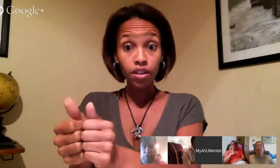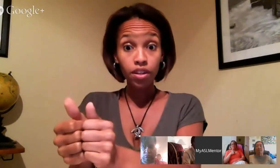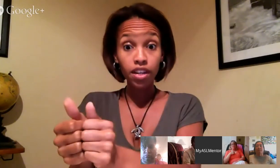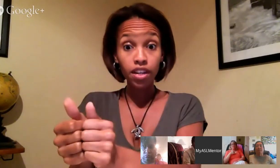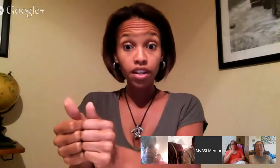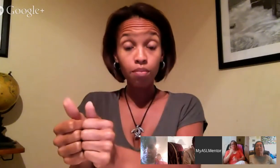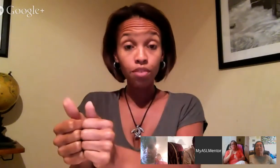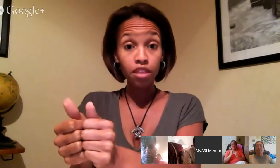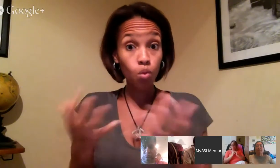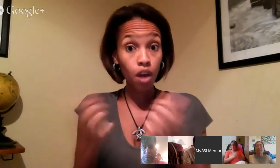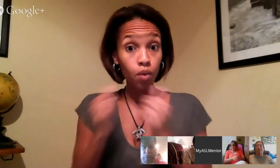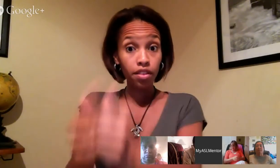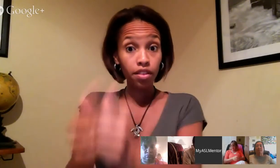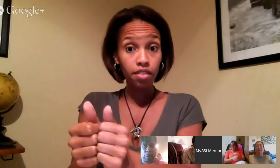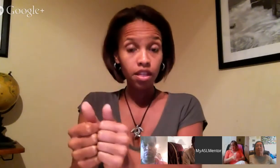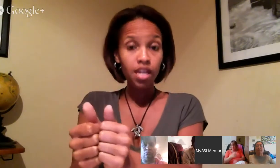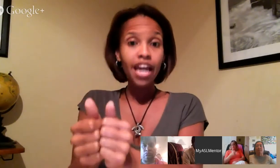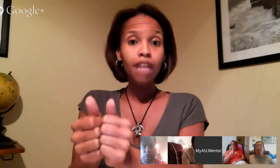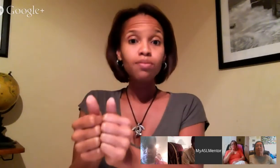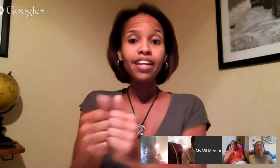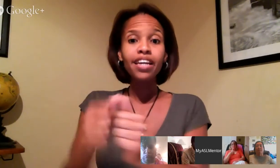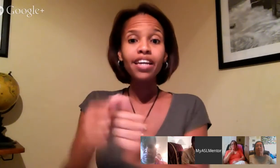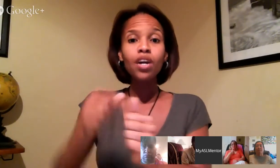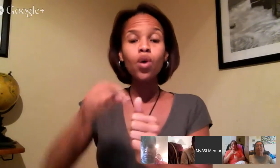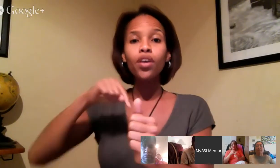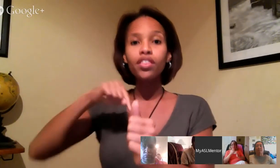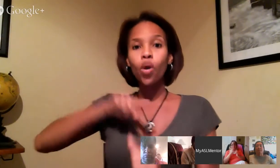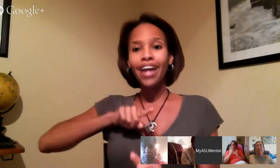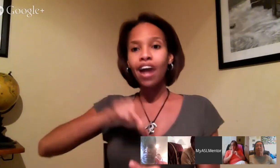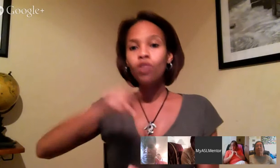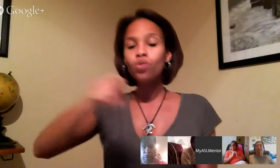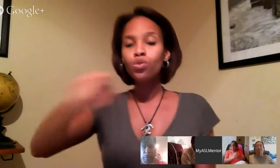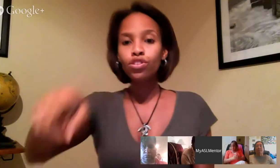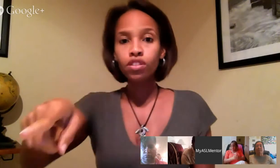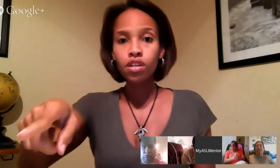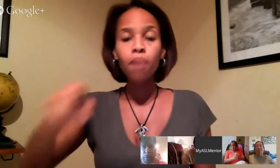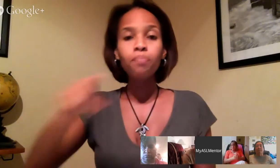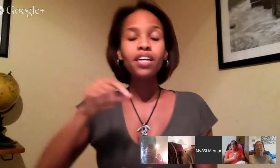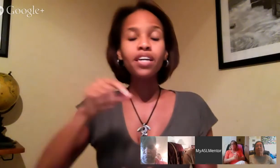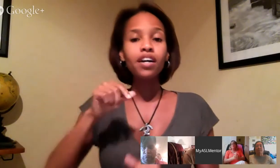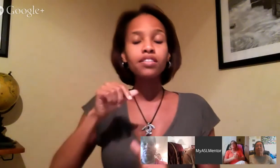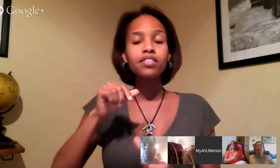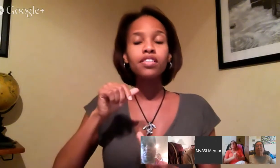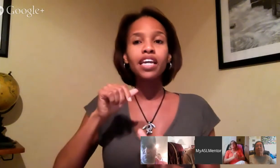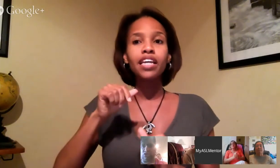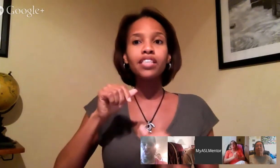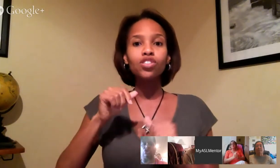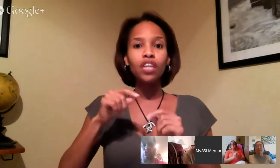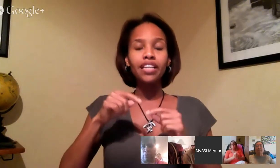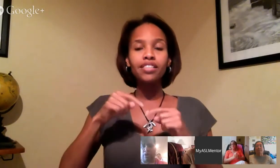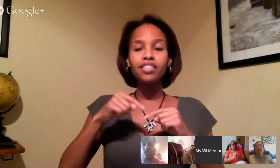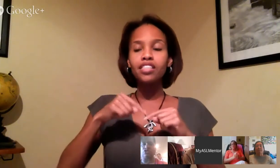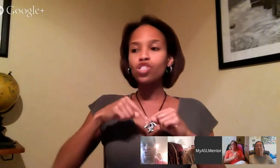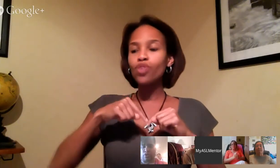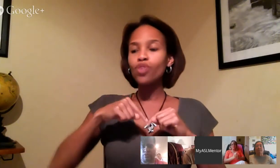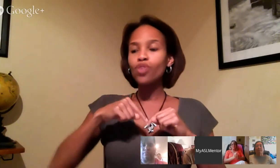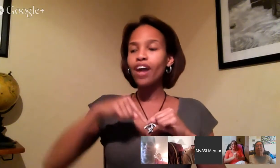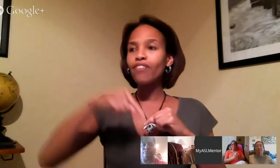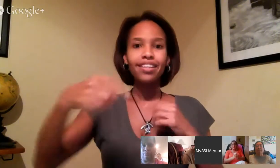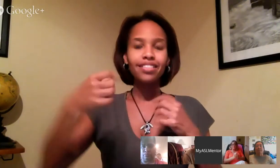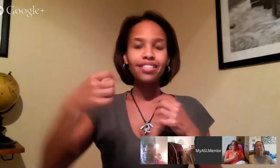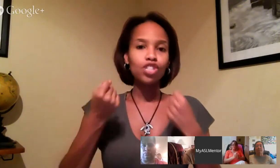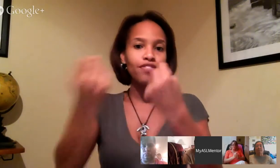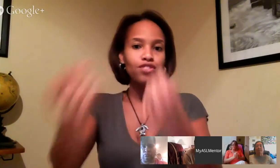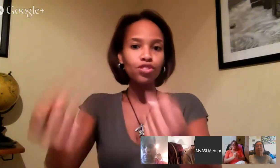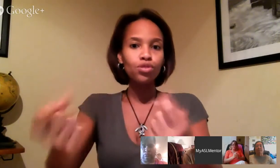you want to come with me? Want with? And I'm signing with going outward because it's the travel sign.